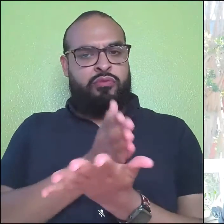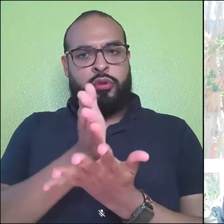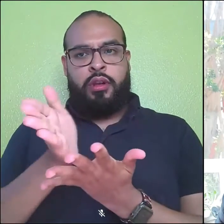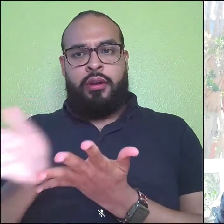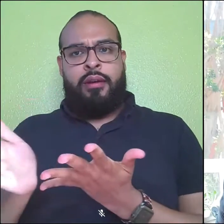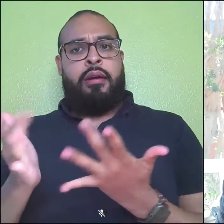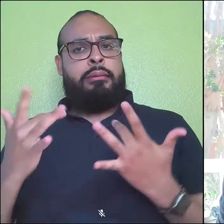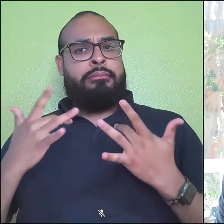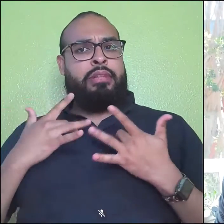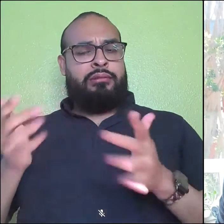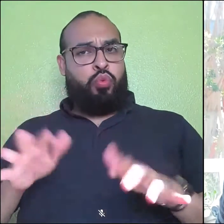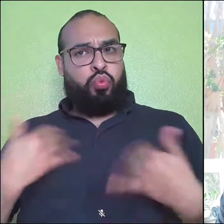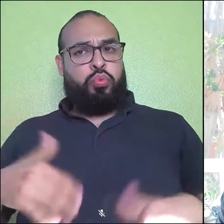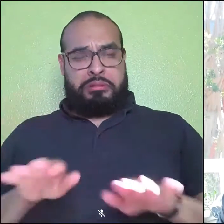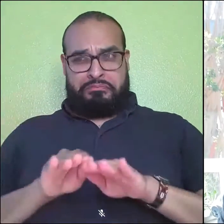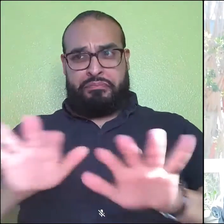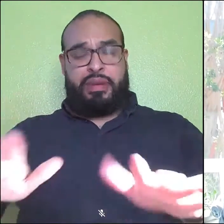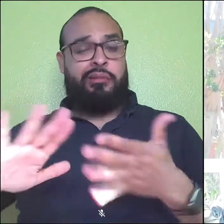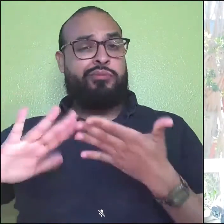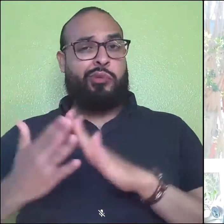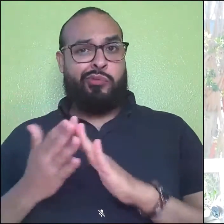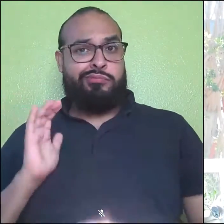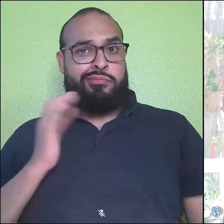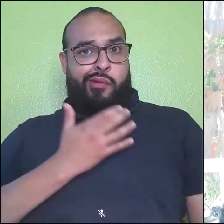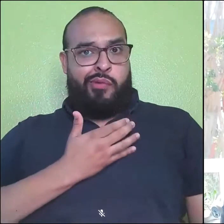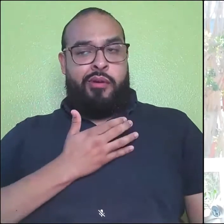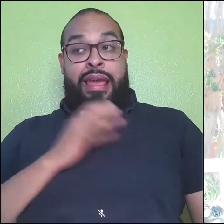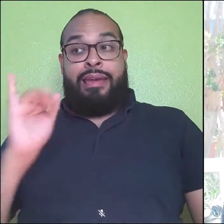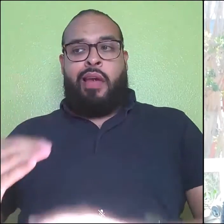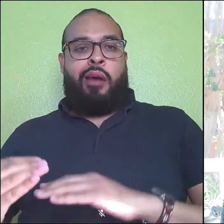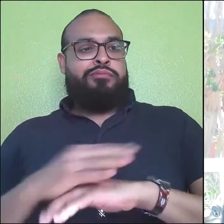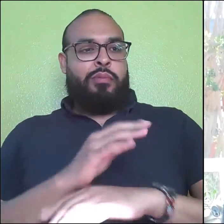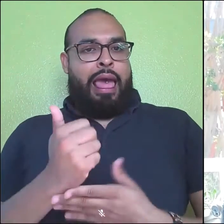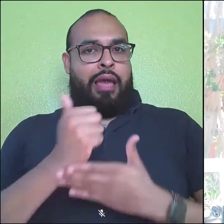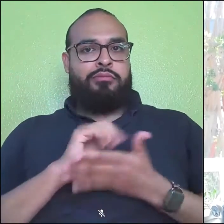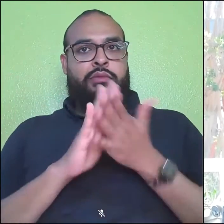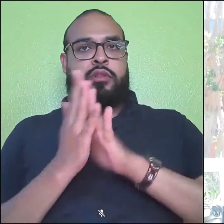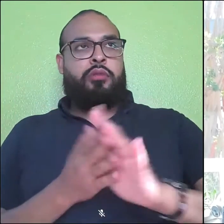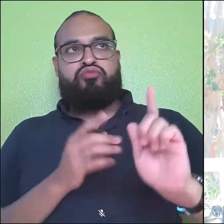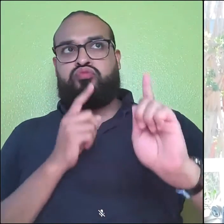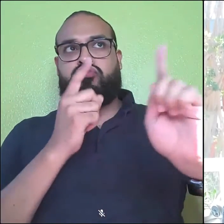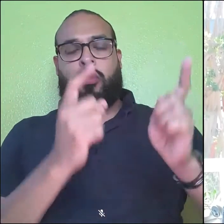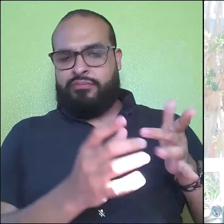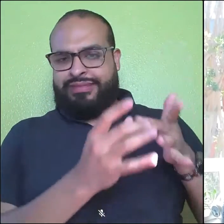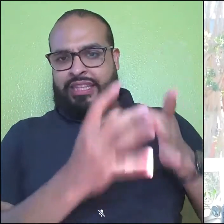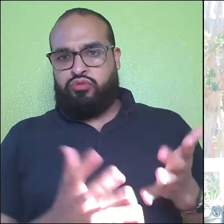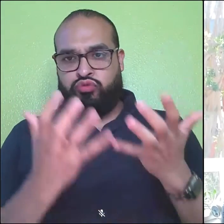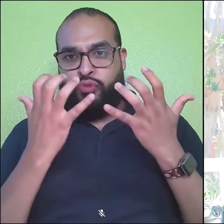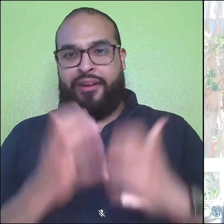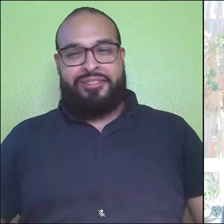really help us become the leaders that we're destined to be. So first, I just want